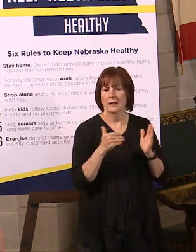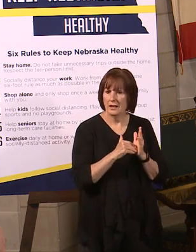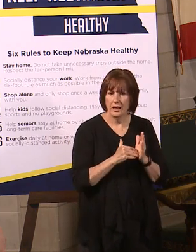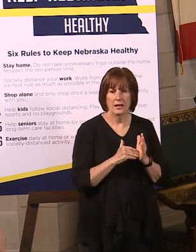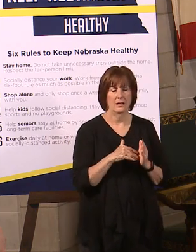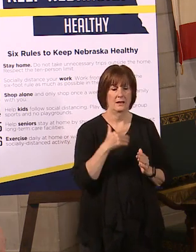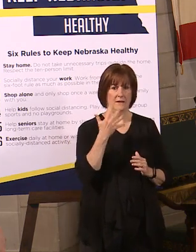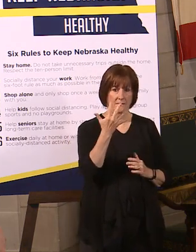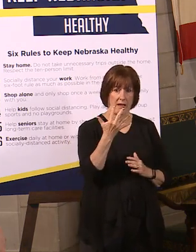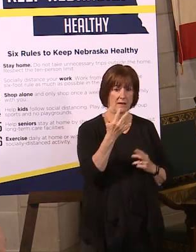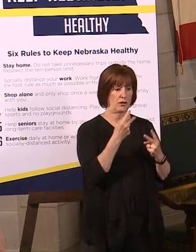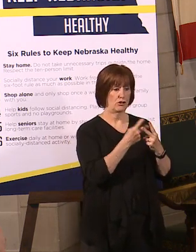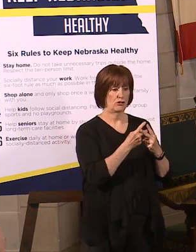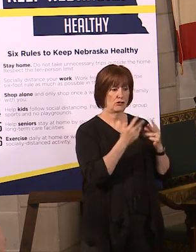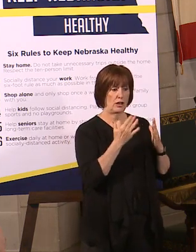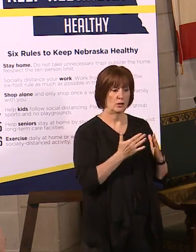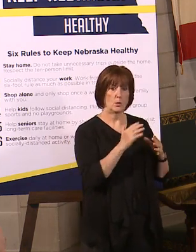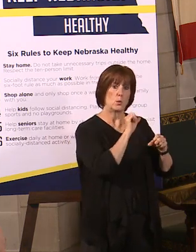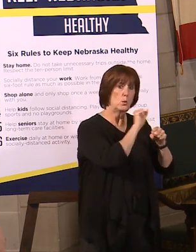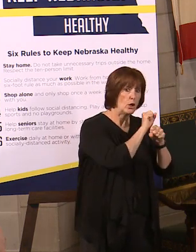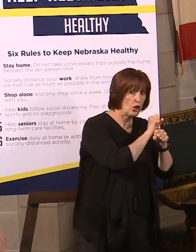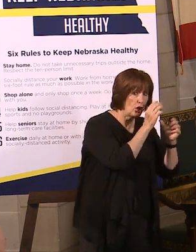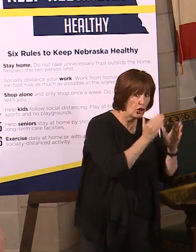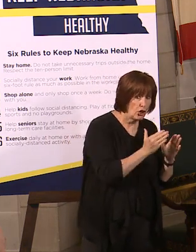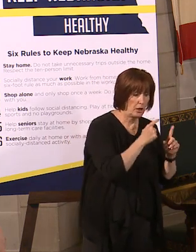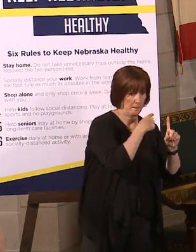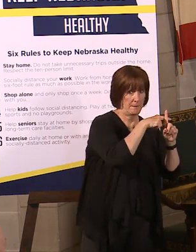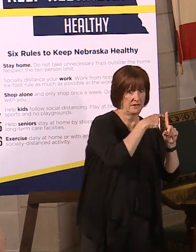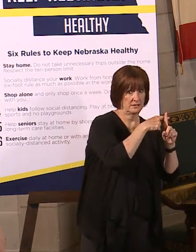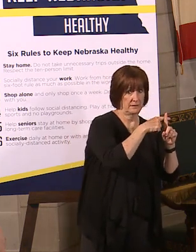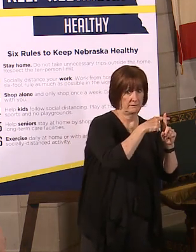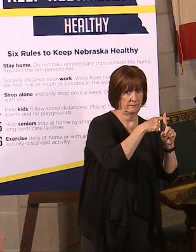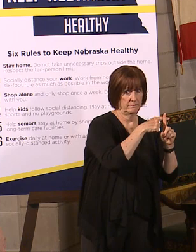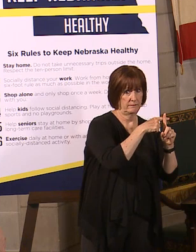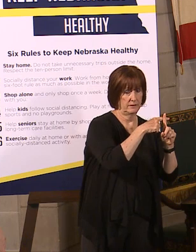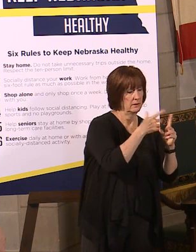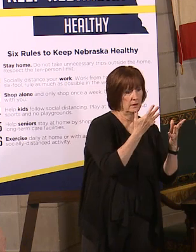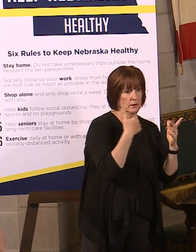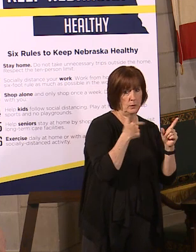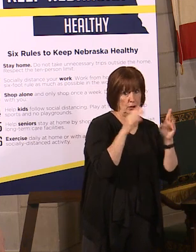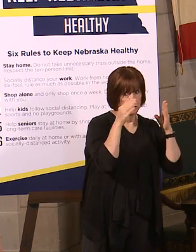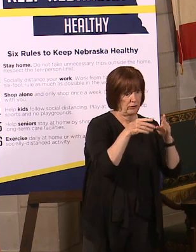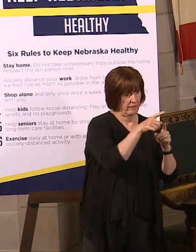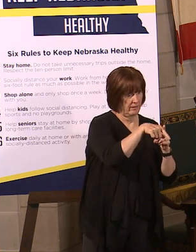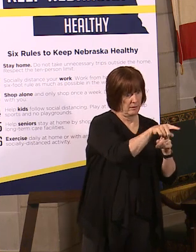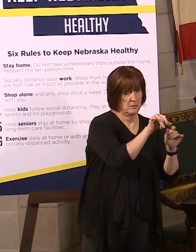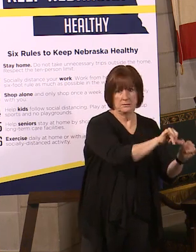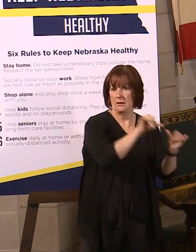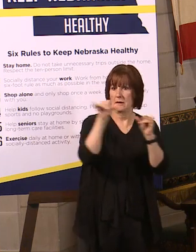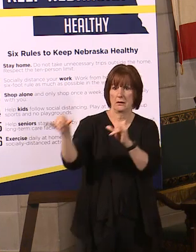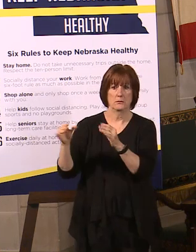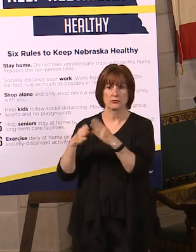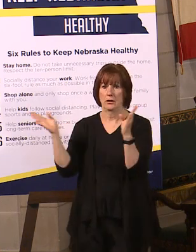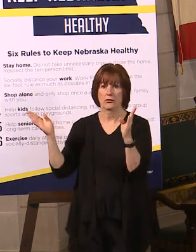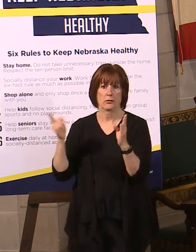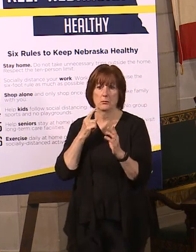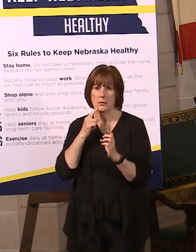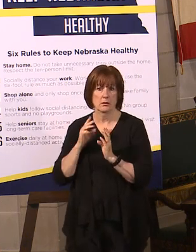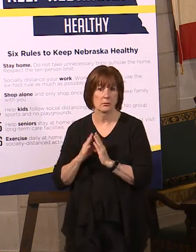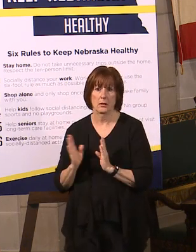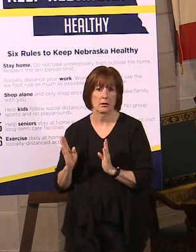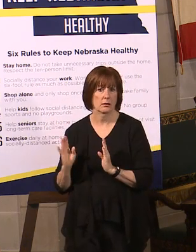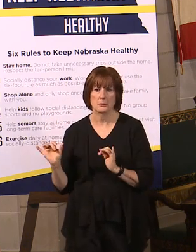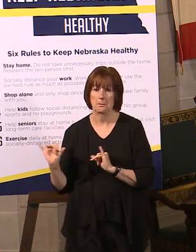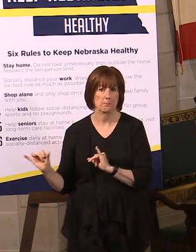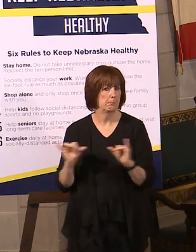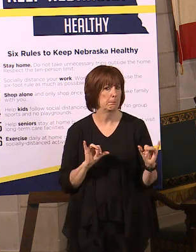had 5 correction workers even test positive. The inmates are being treated just like the other members of the general public. So we've got the vast majority